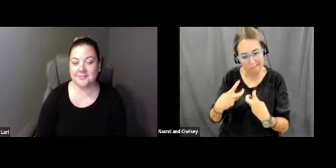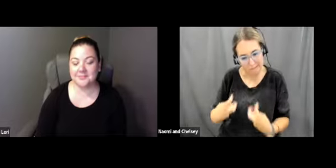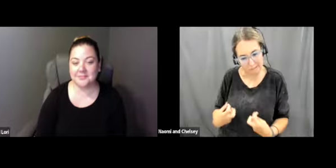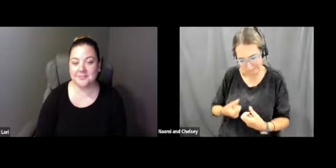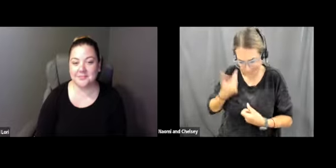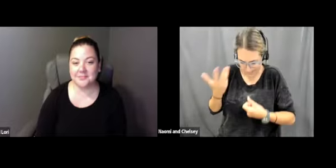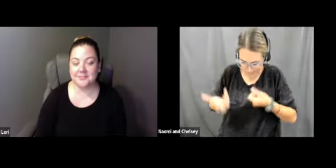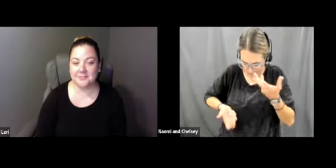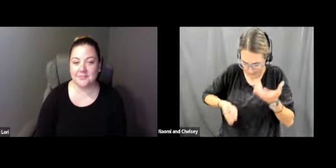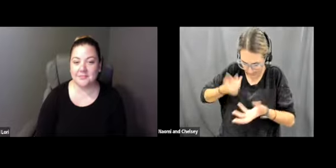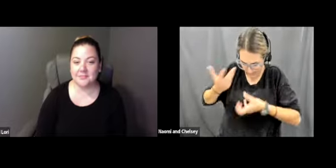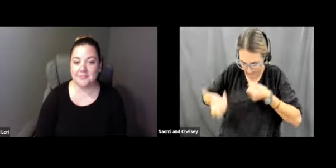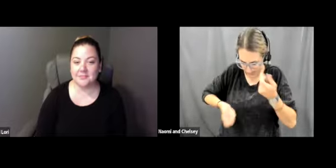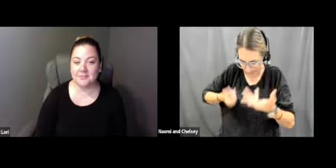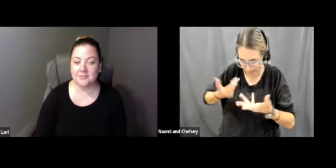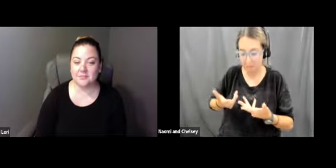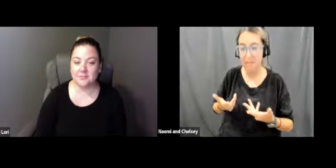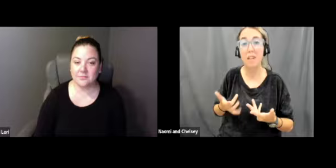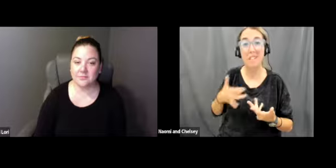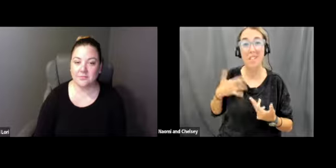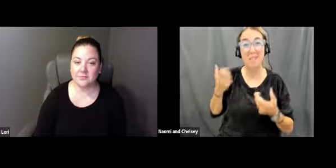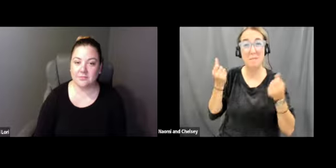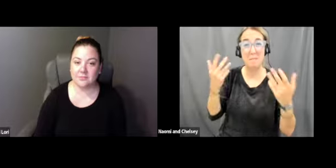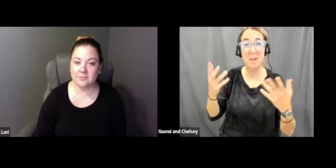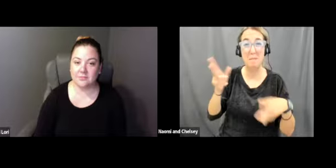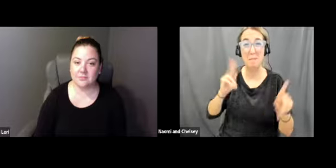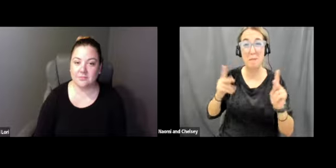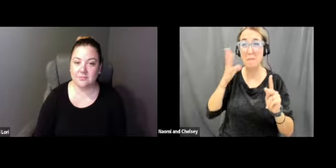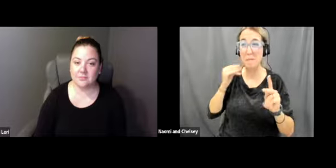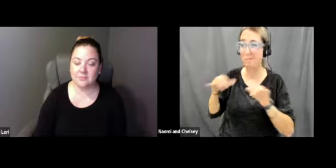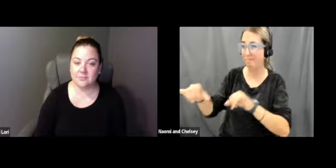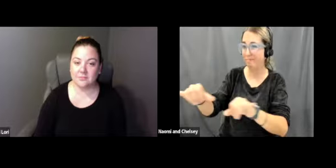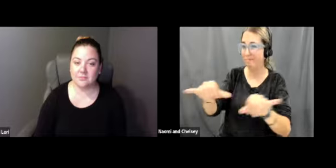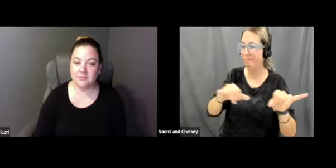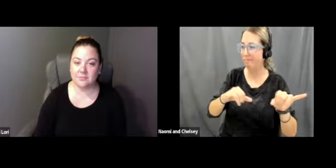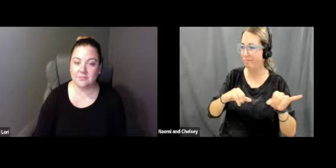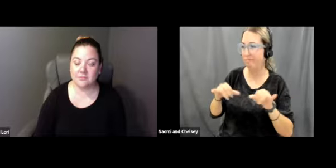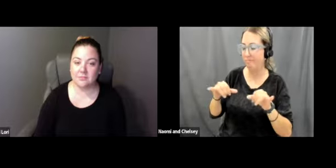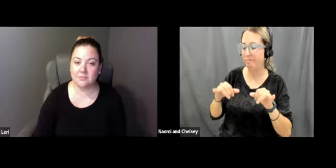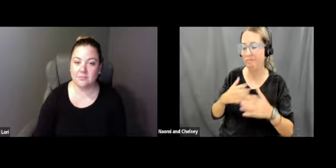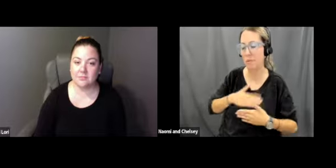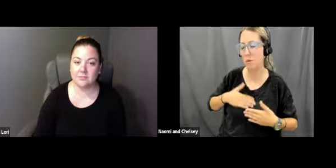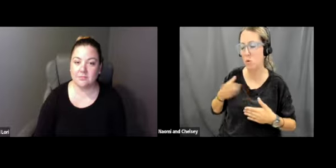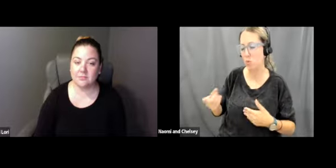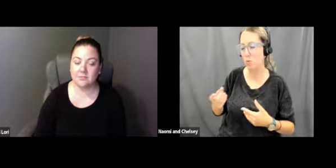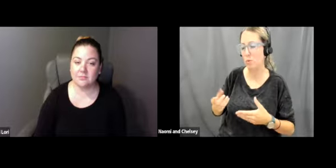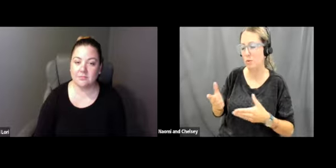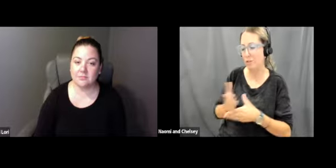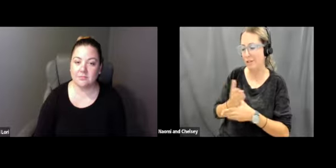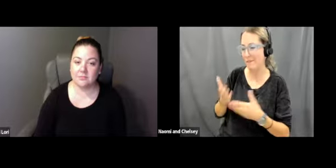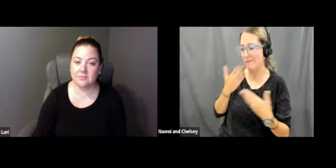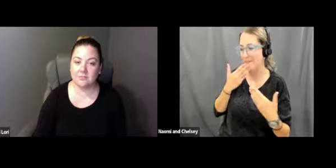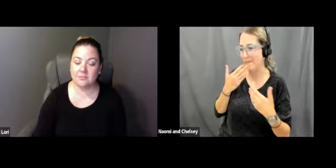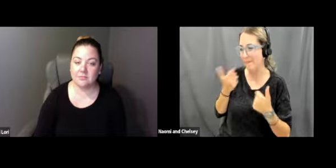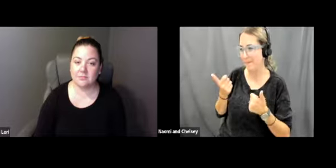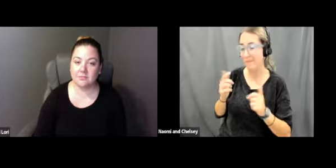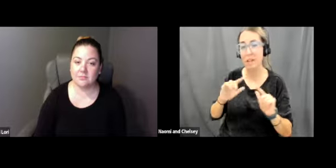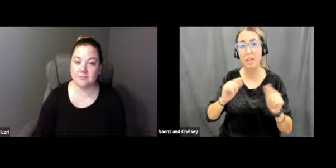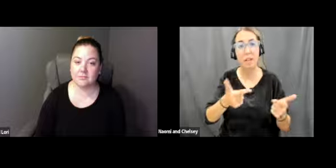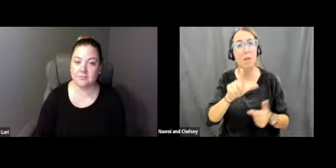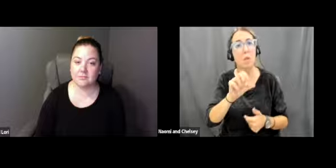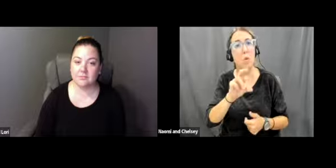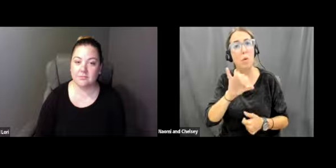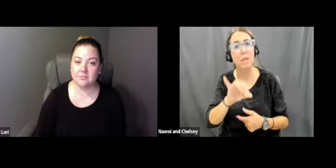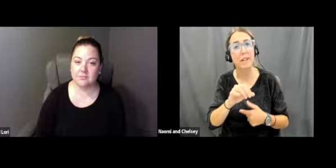that will resonate with a lot of people doing this work. And so I just really appreciate you sharing that. Thank you. Lori, can you speak a